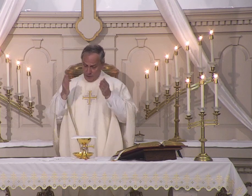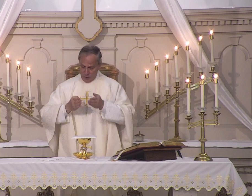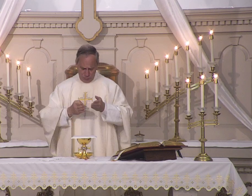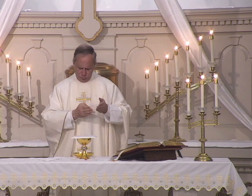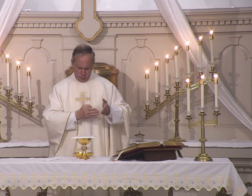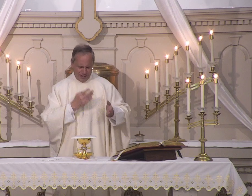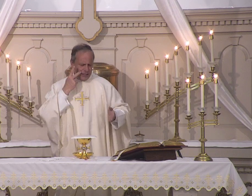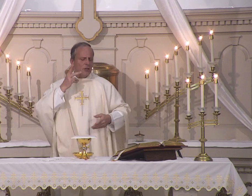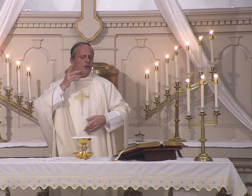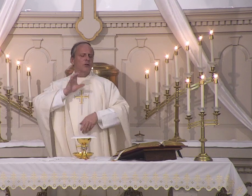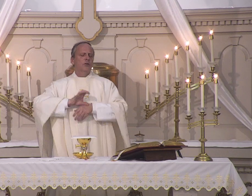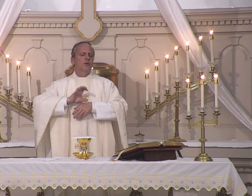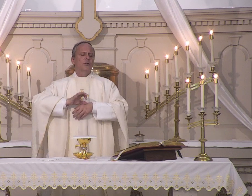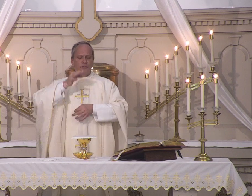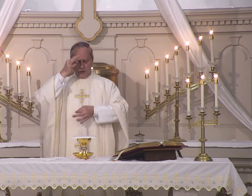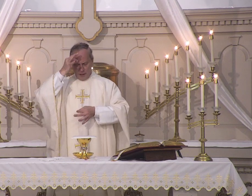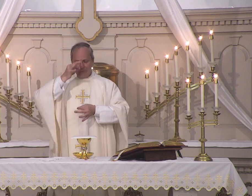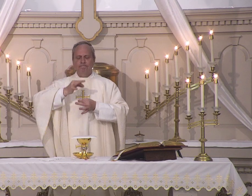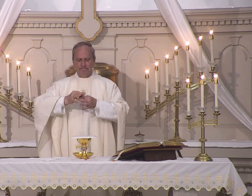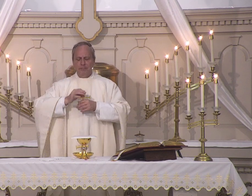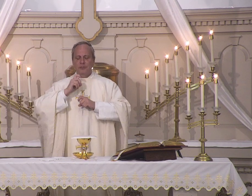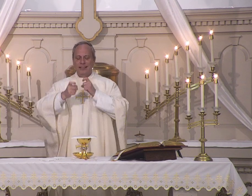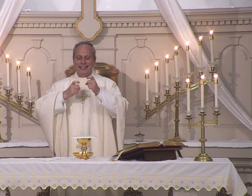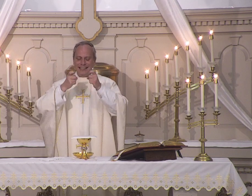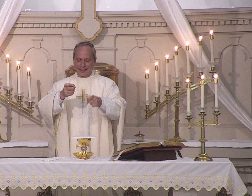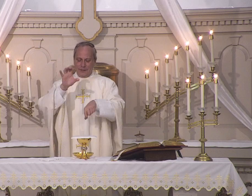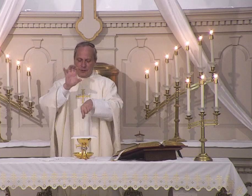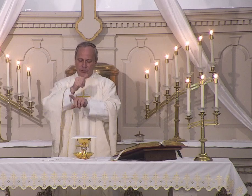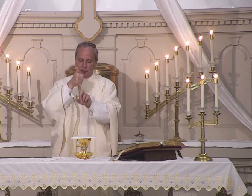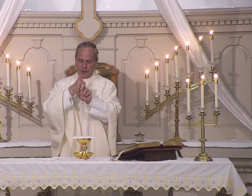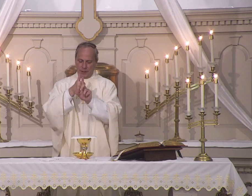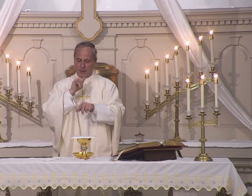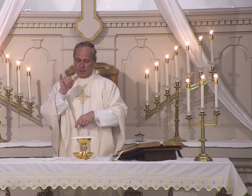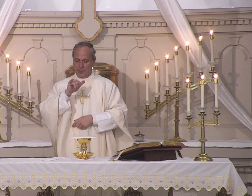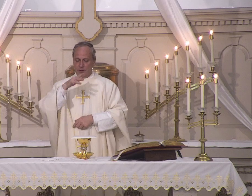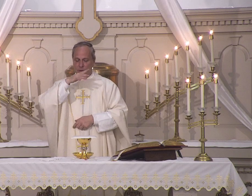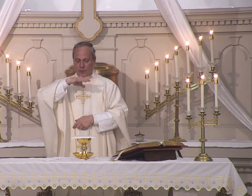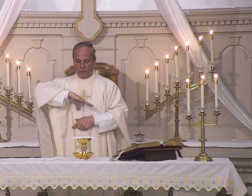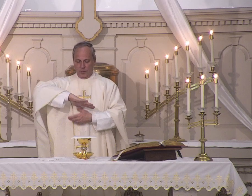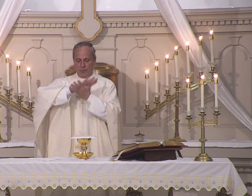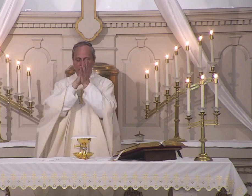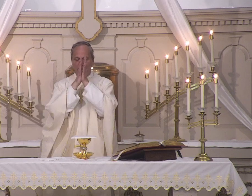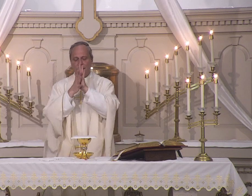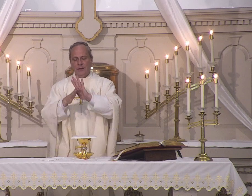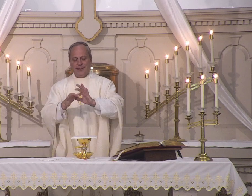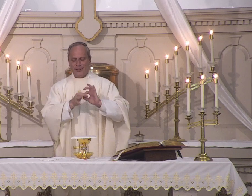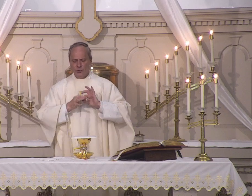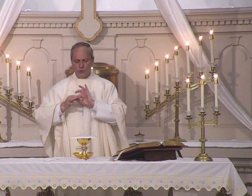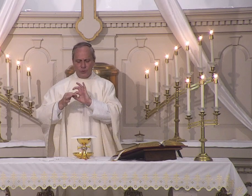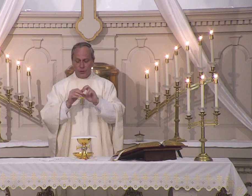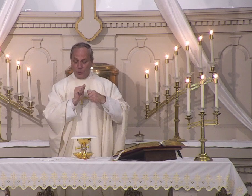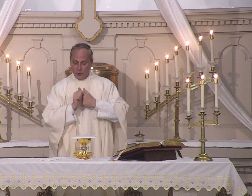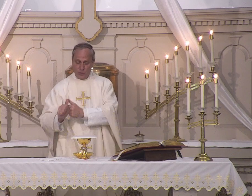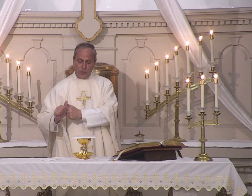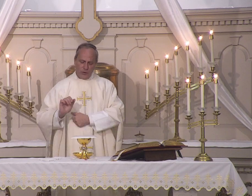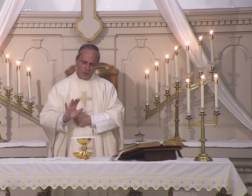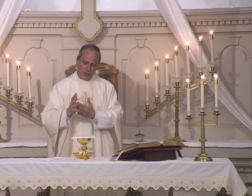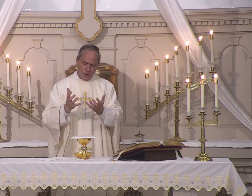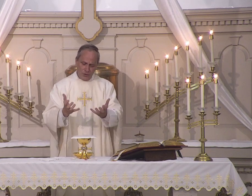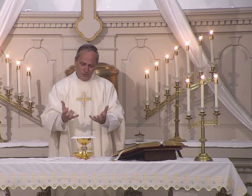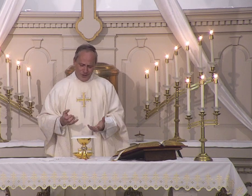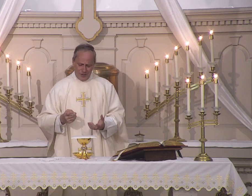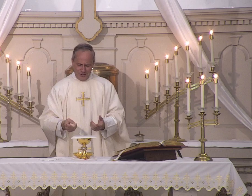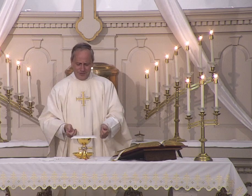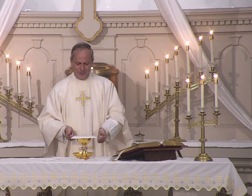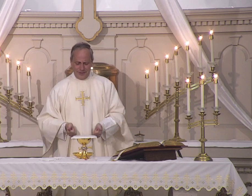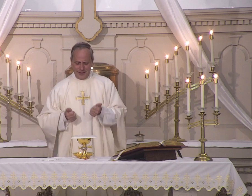you, look not on our sins, but on the faith of your church, and graciously grant her peace and unity in accordance